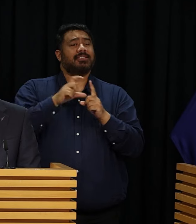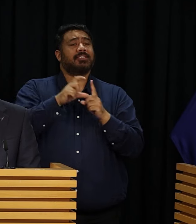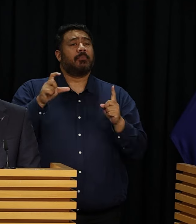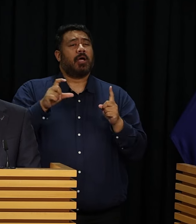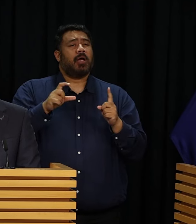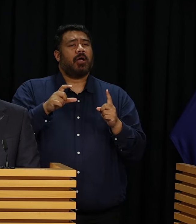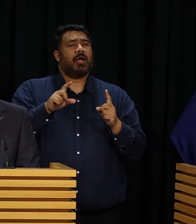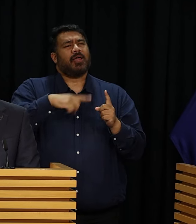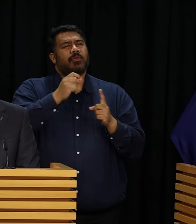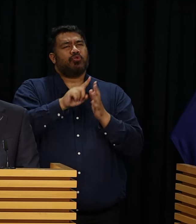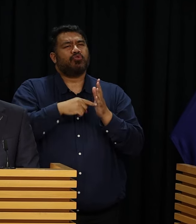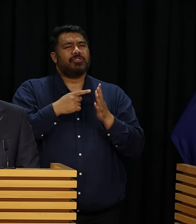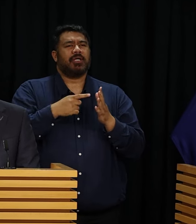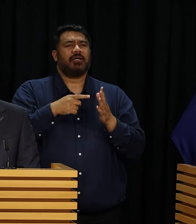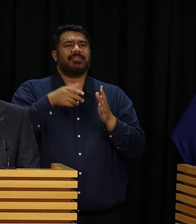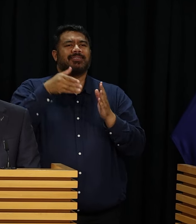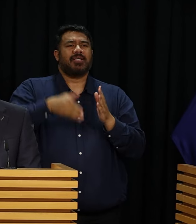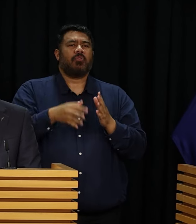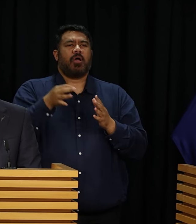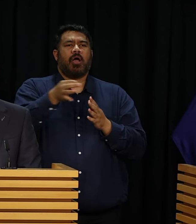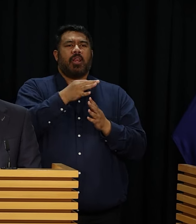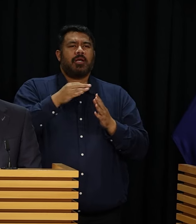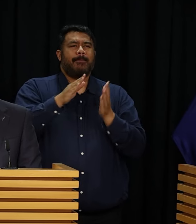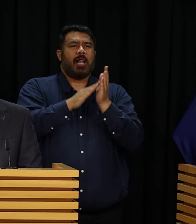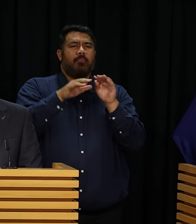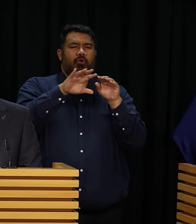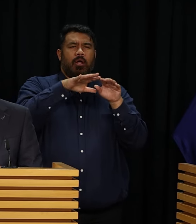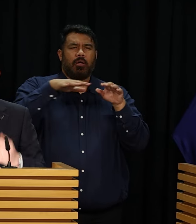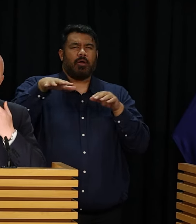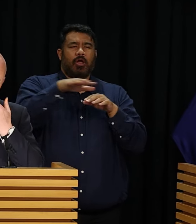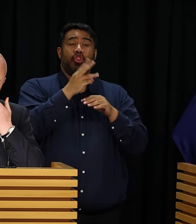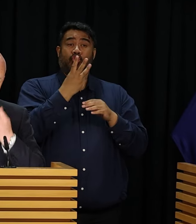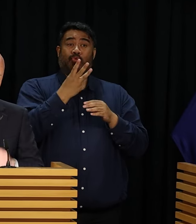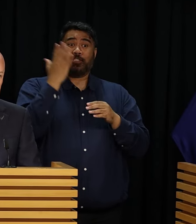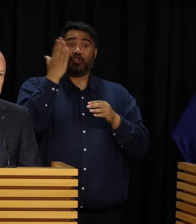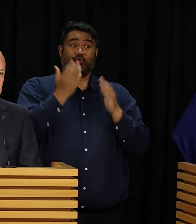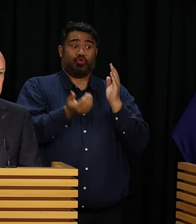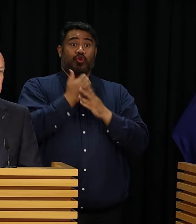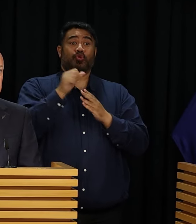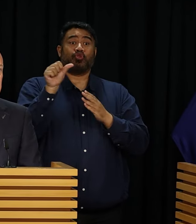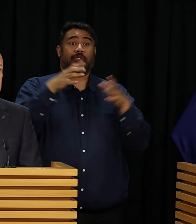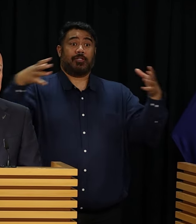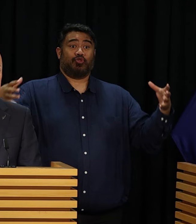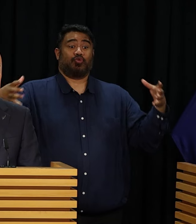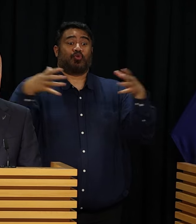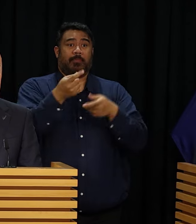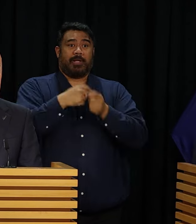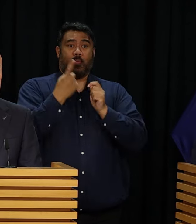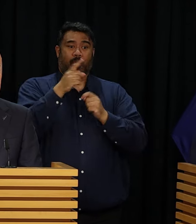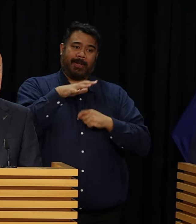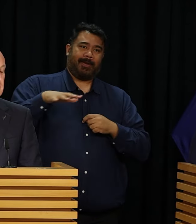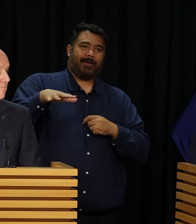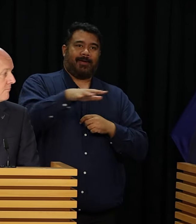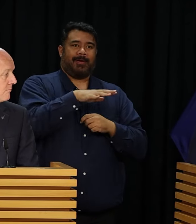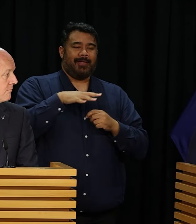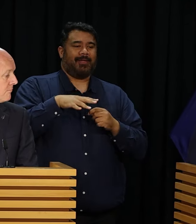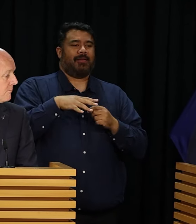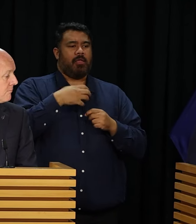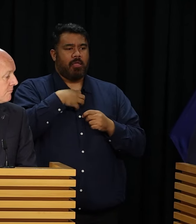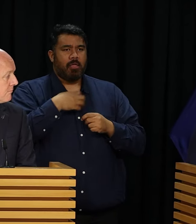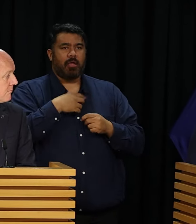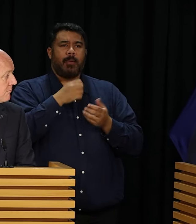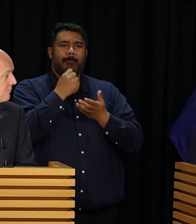of the three schools in Marlborough had construction estimates that had climbed as high as $405 million for a $170